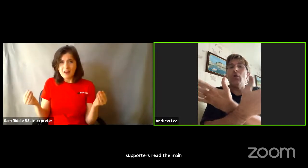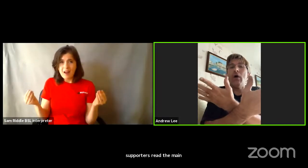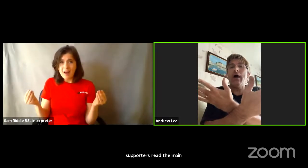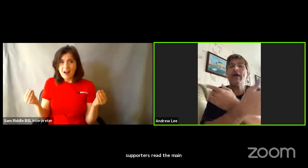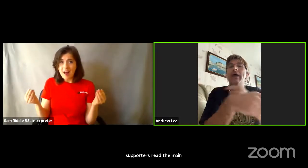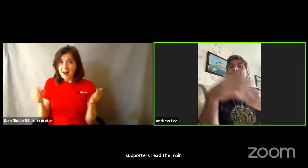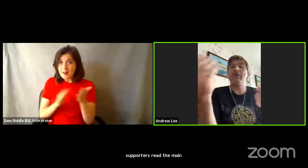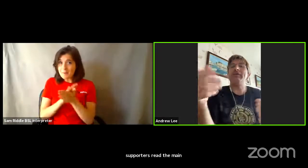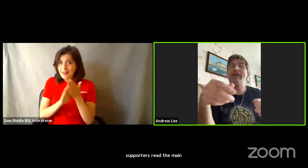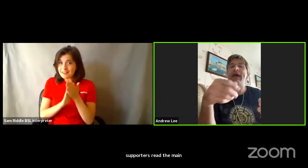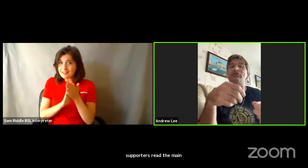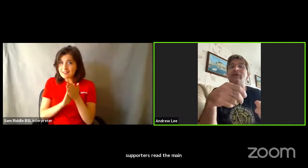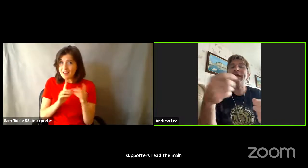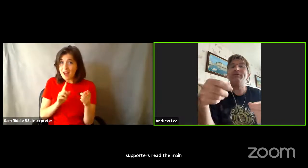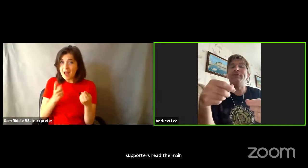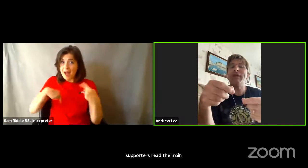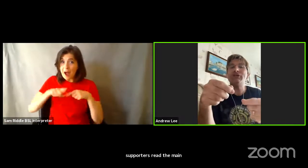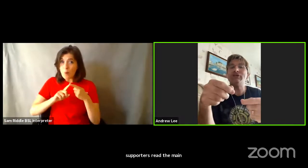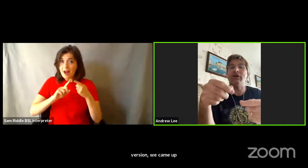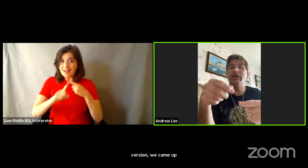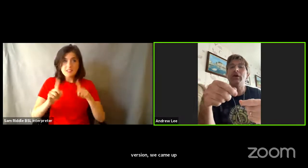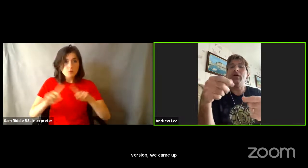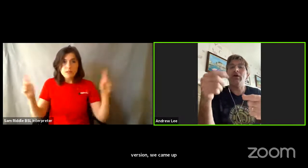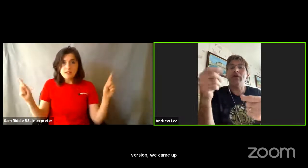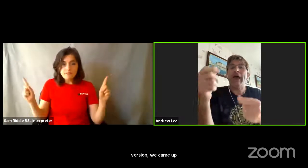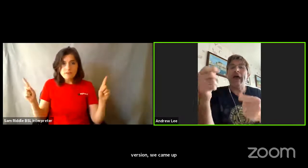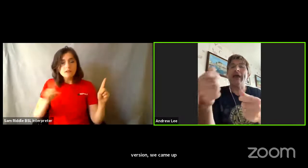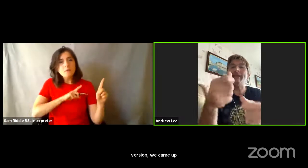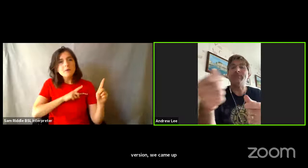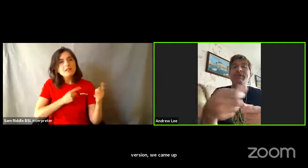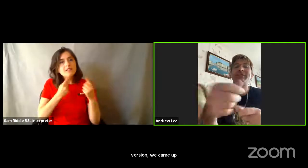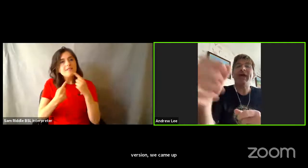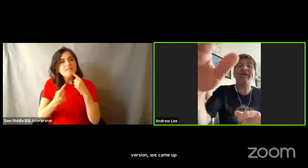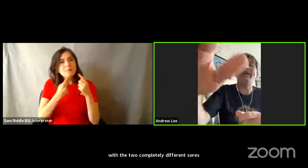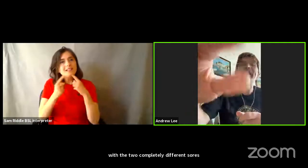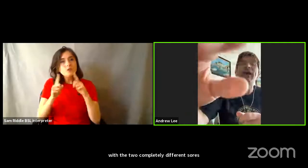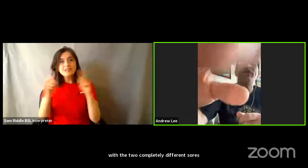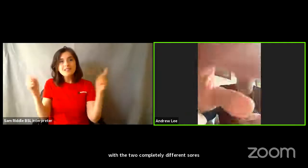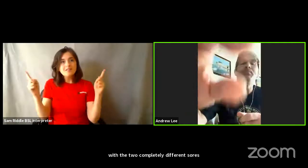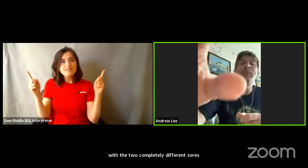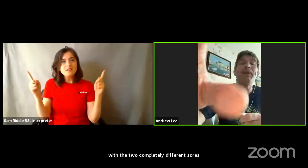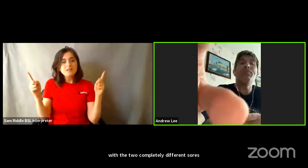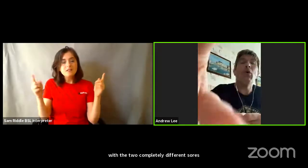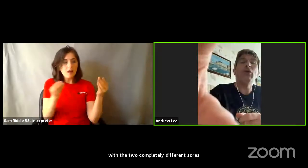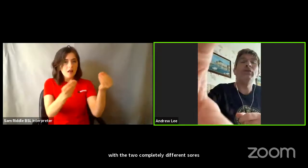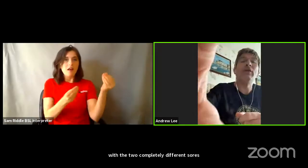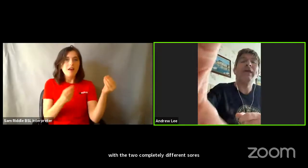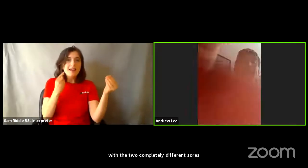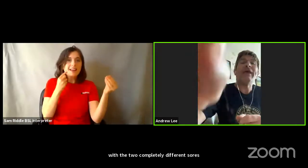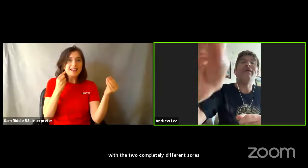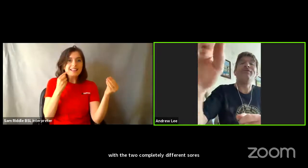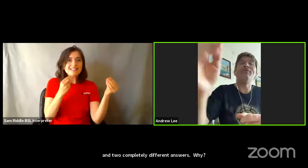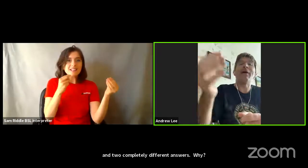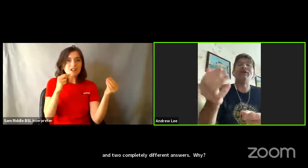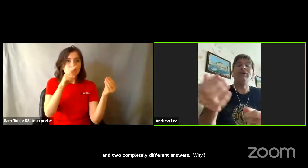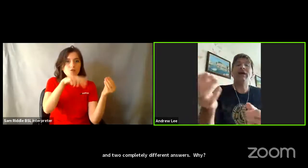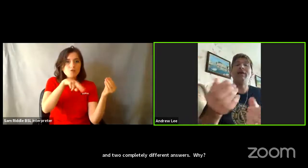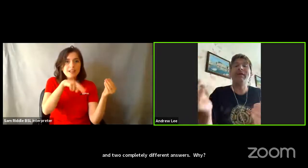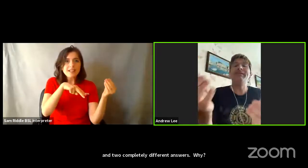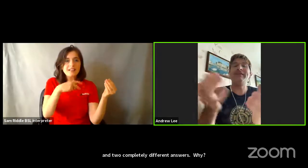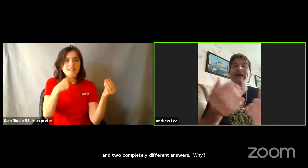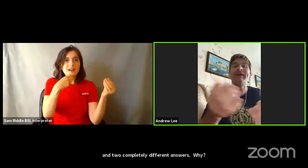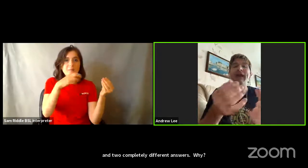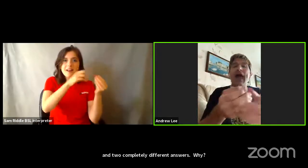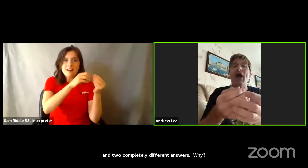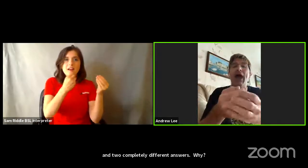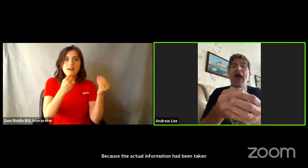answers. Why? Because the actual information had actually been taken, the important information had